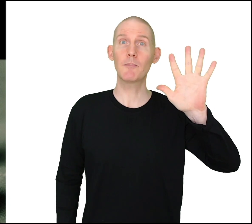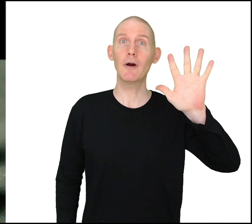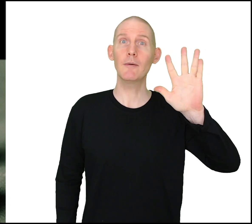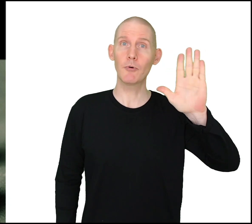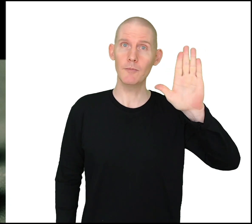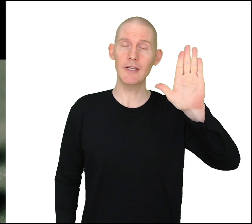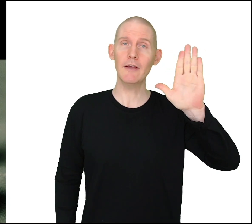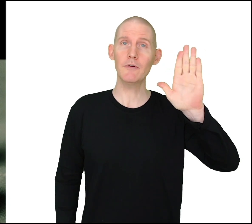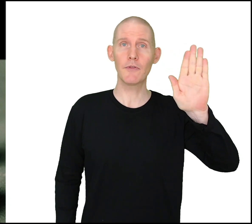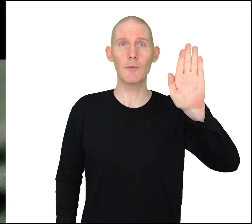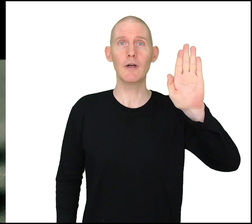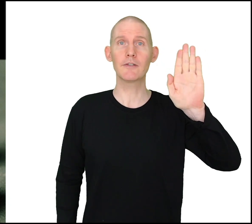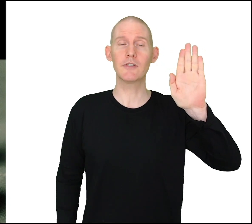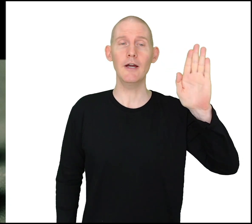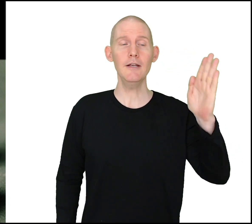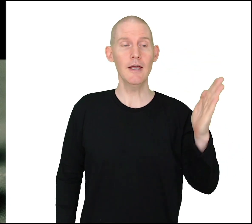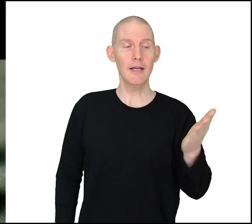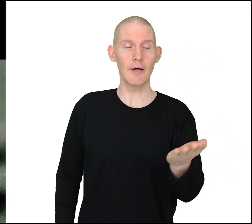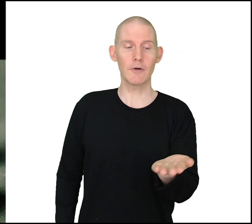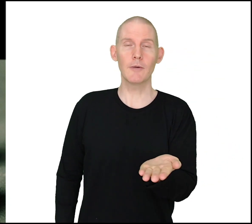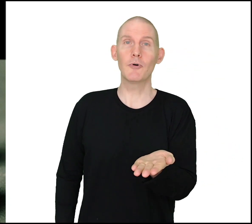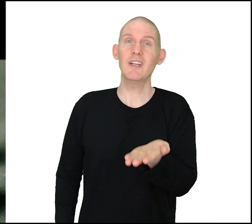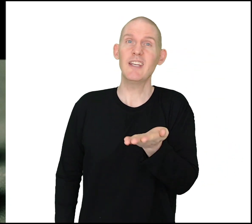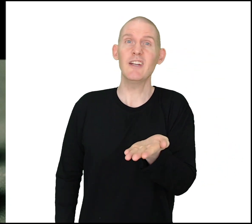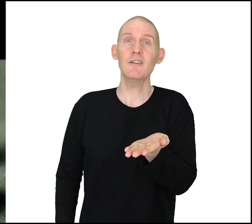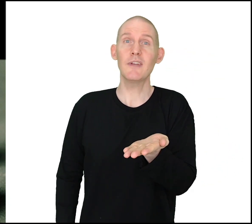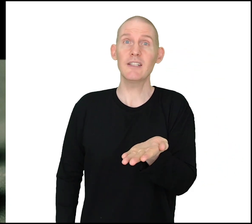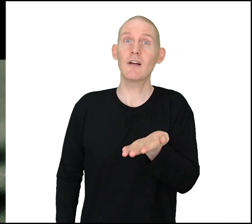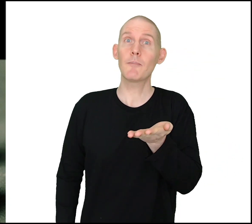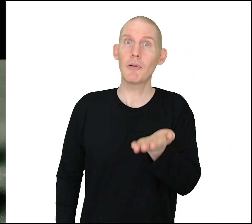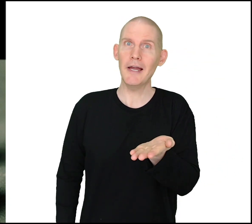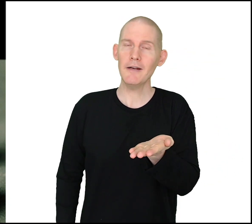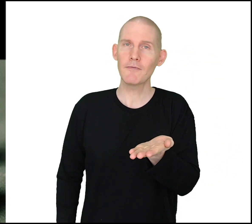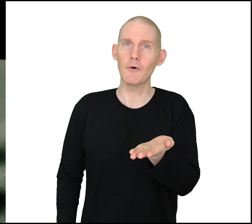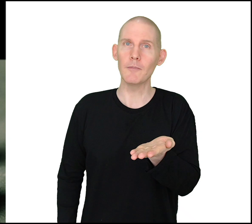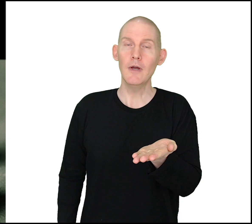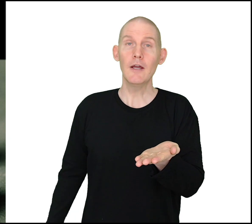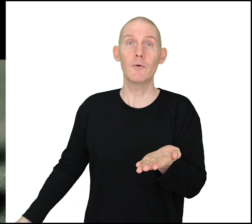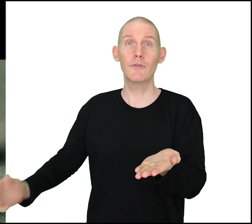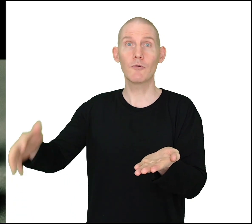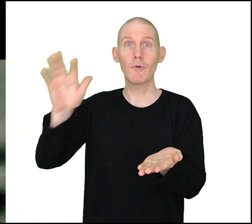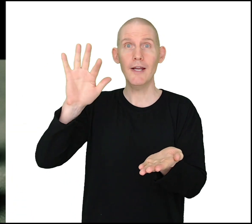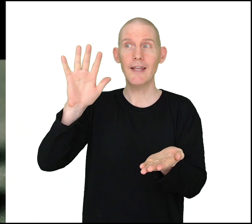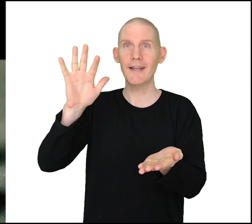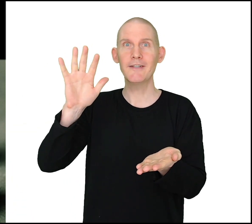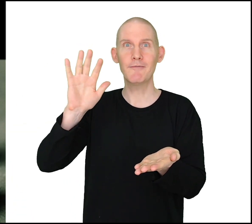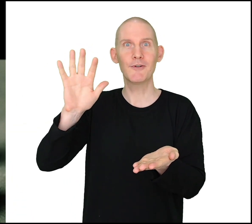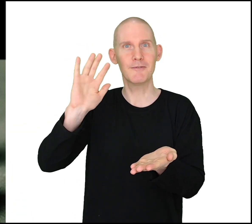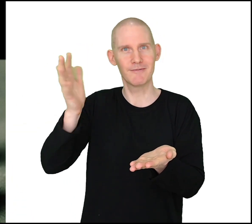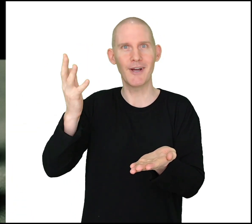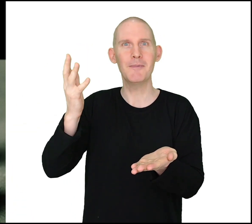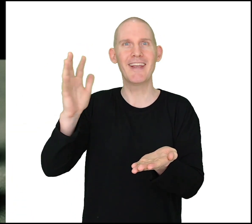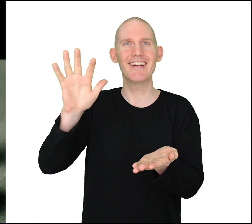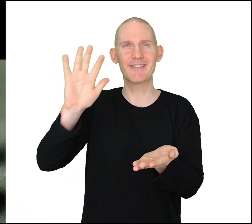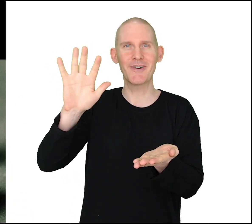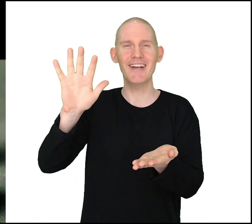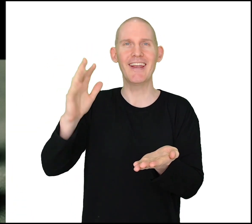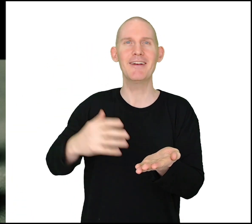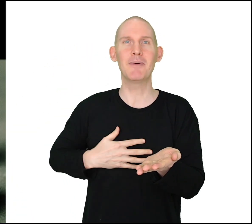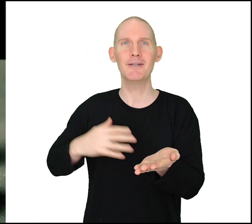apart, put them together, thumb alongside. Now we're going to put it here. That's our platform. With your right hand, if your dominant hand is right hand, mine's